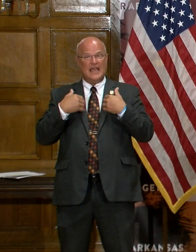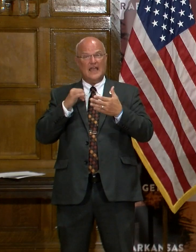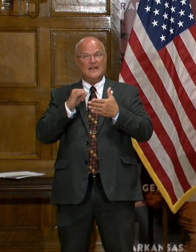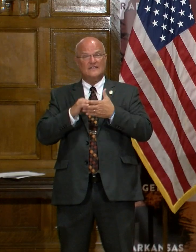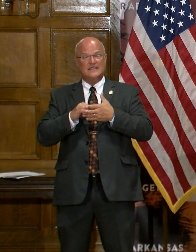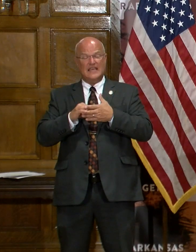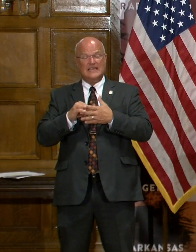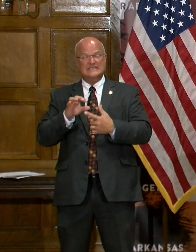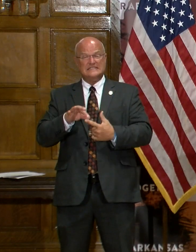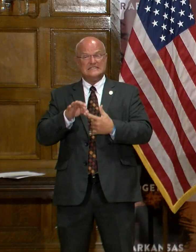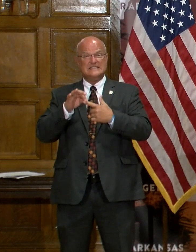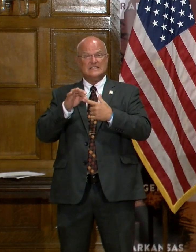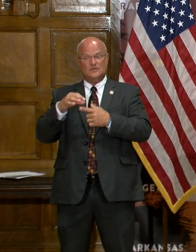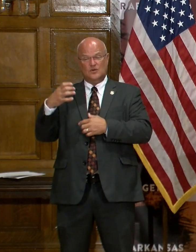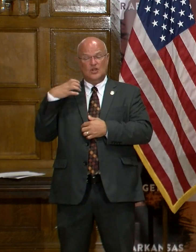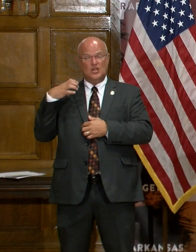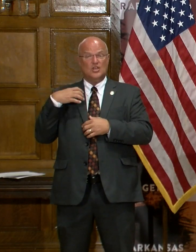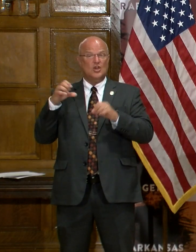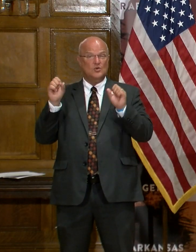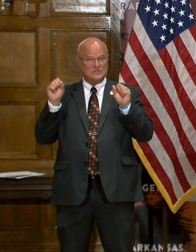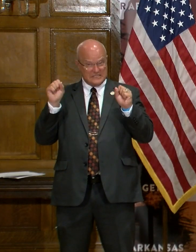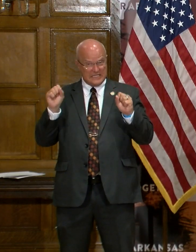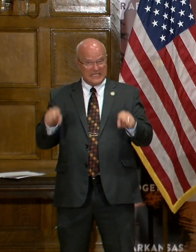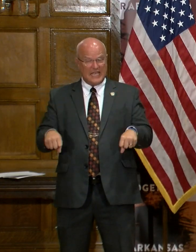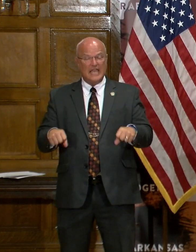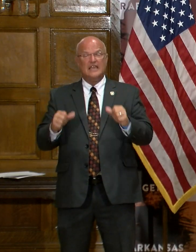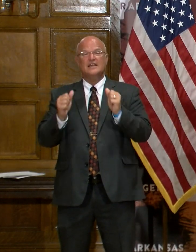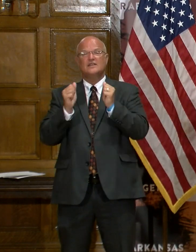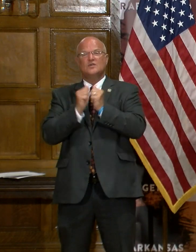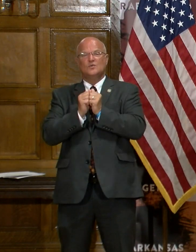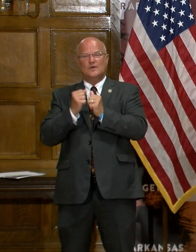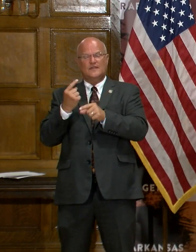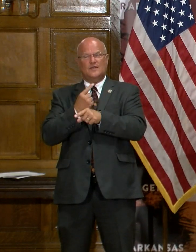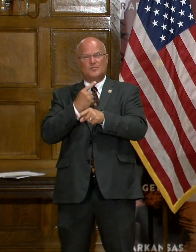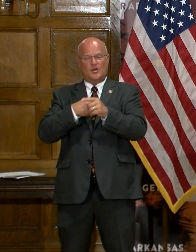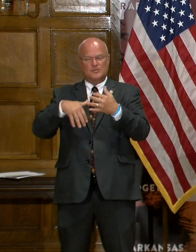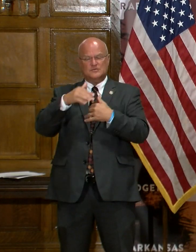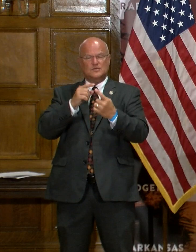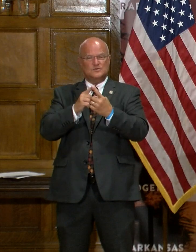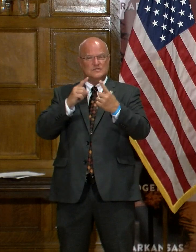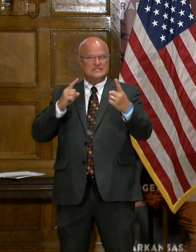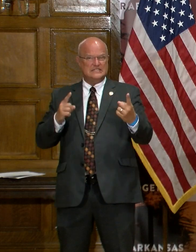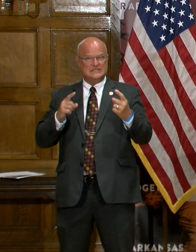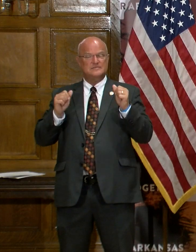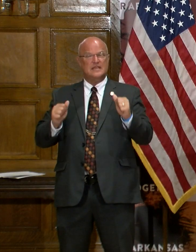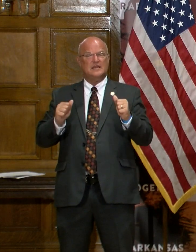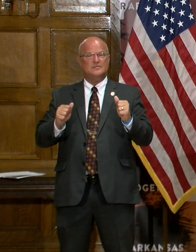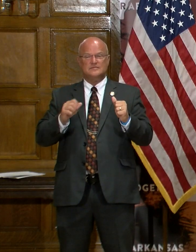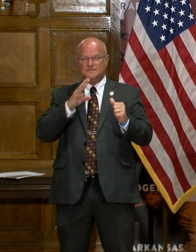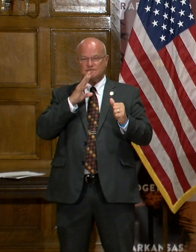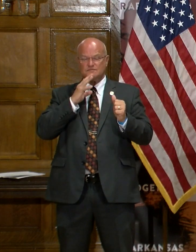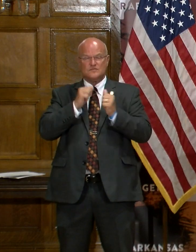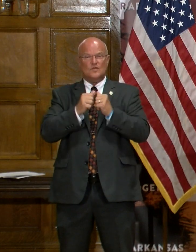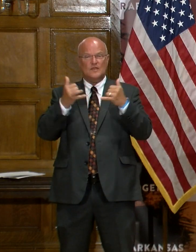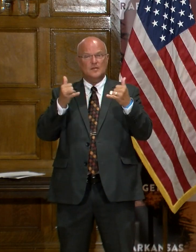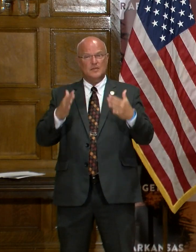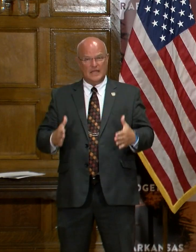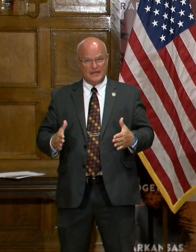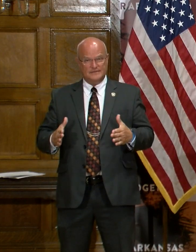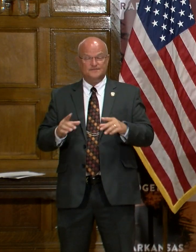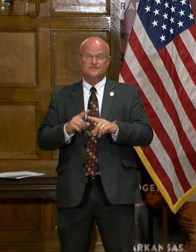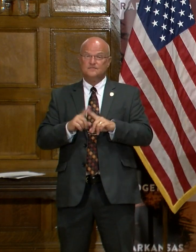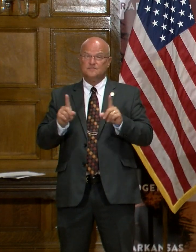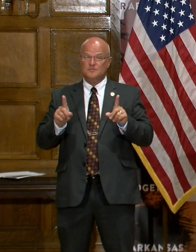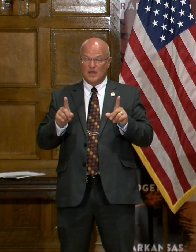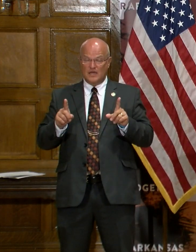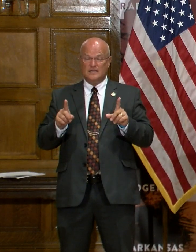that distinction where a coach can, with a proper socially distance, be able to talk to the players,